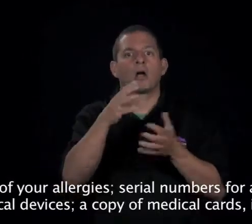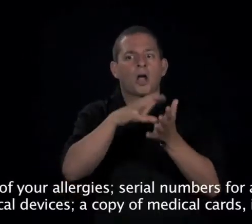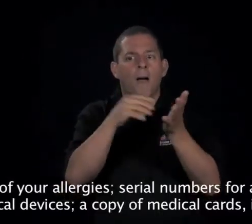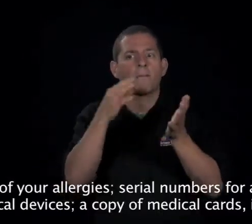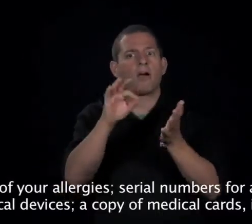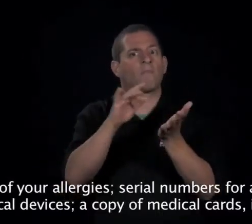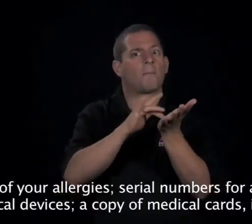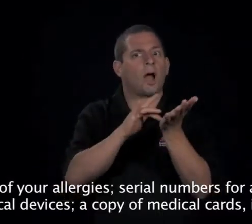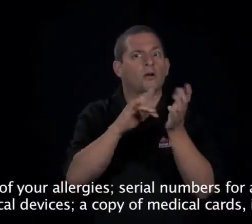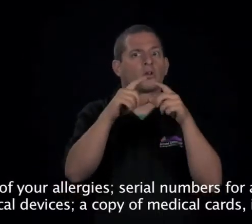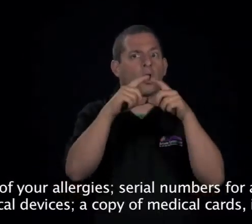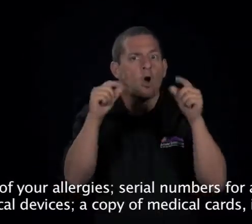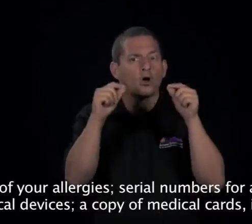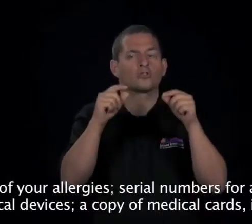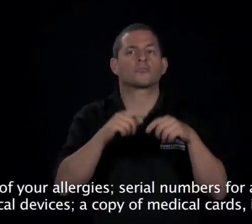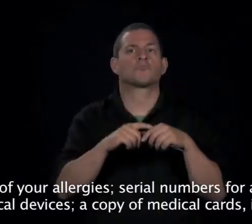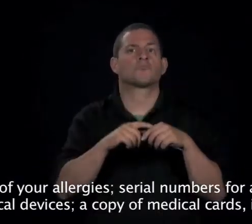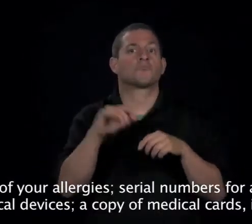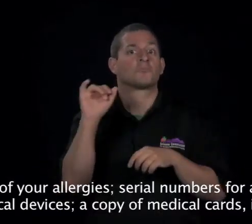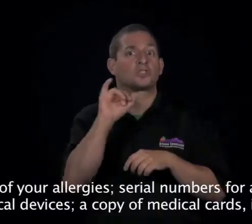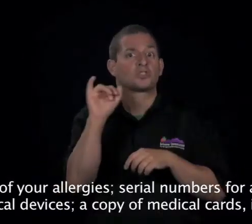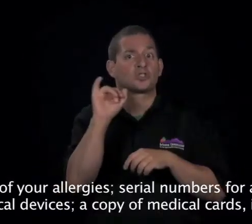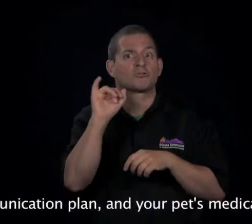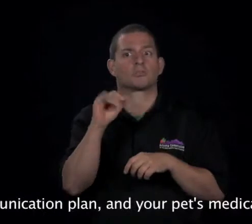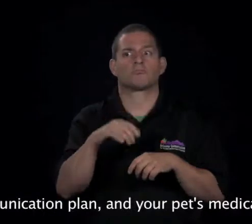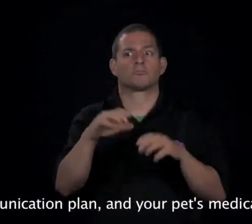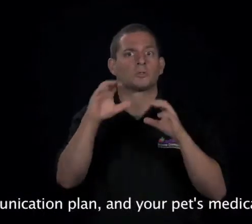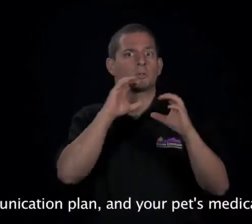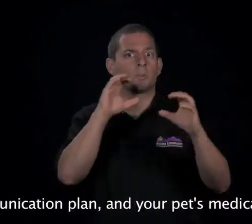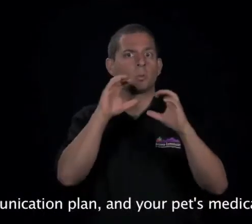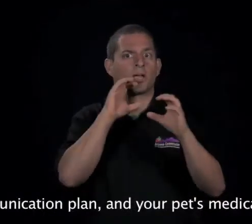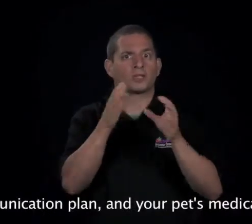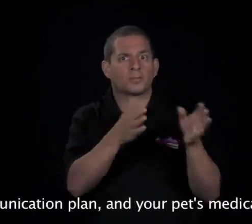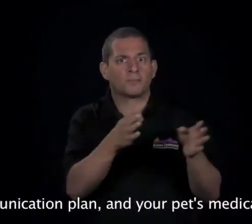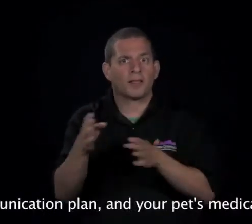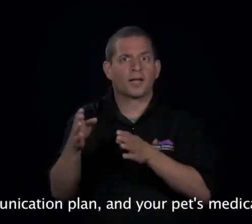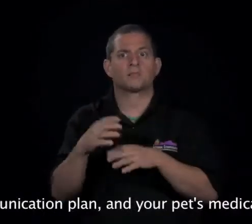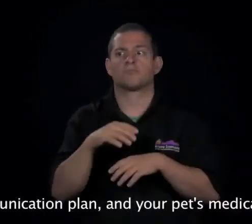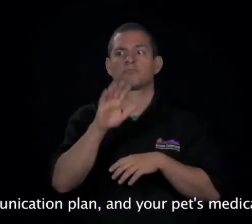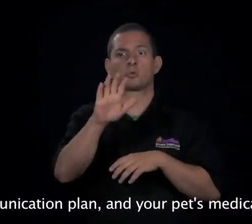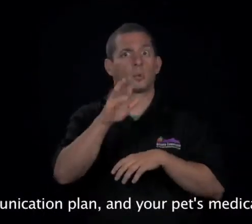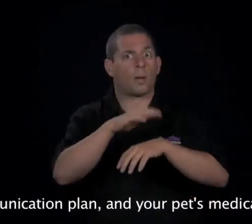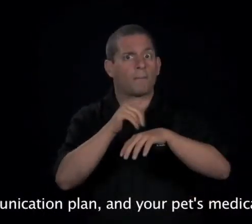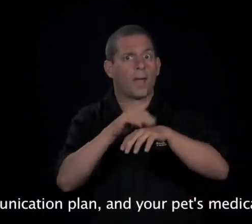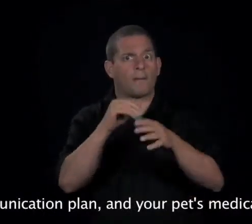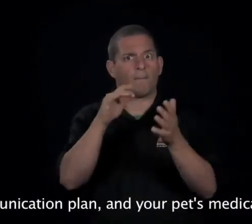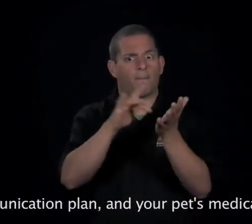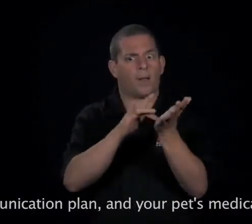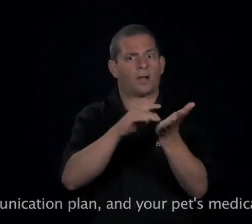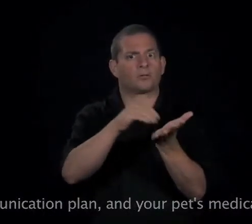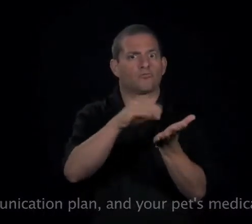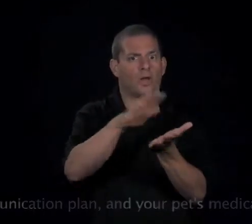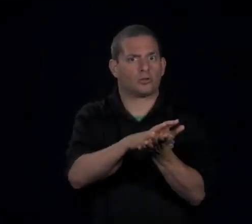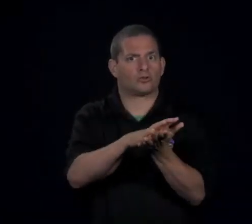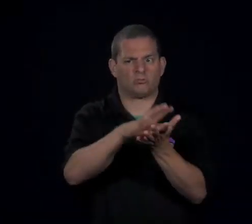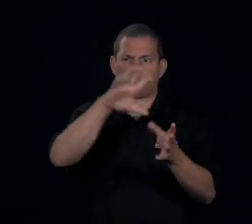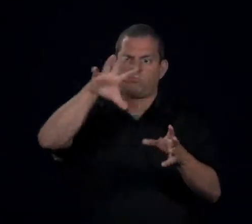a copy of medical cards, insurance, communication plan, and your pet's medical records.